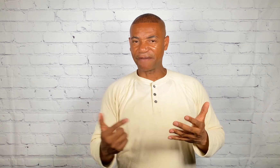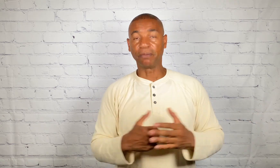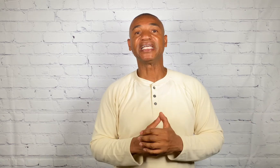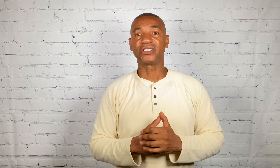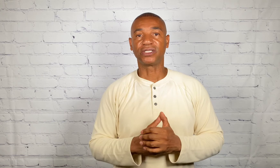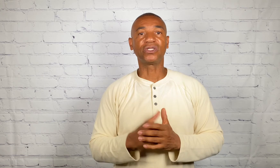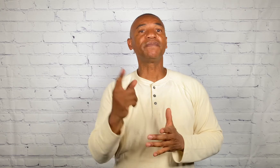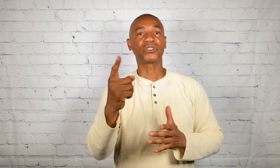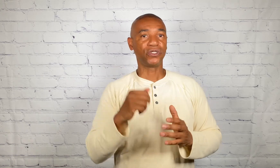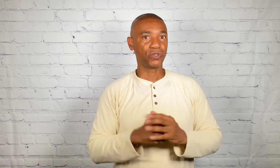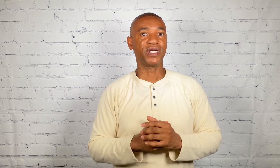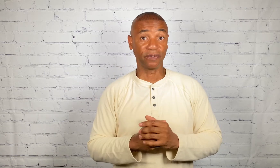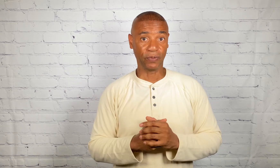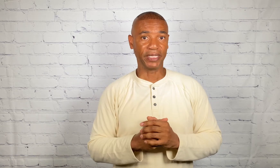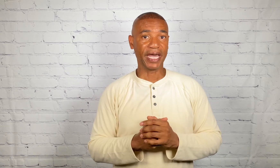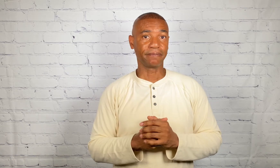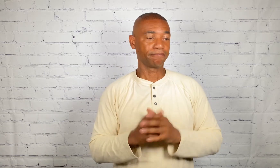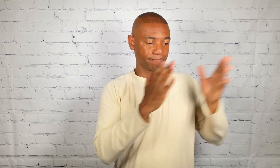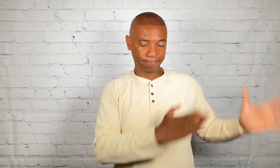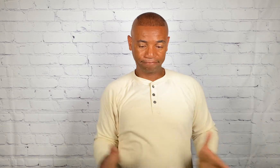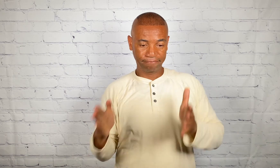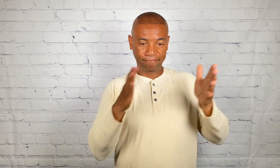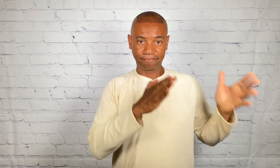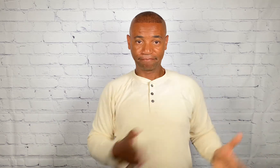them listed. So let me show you 2 ways of doing that.